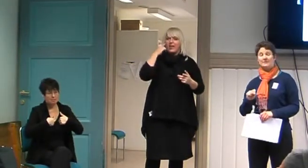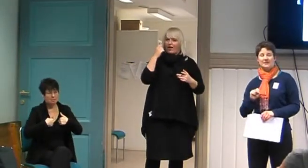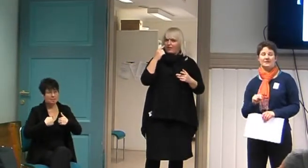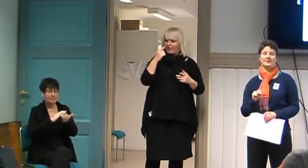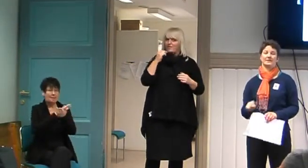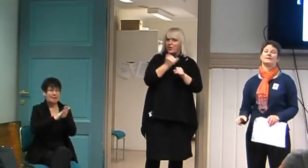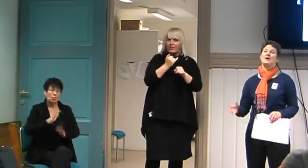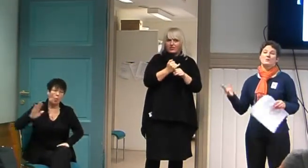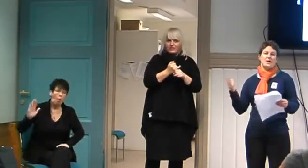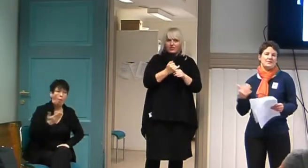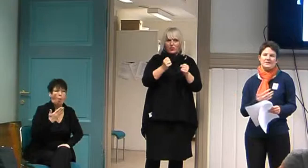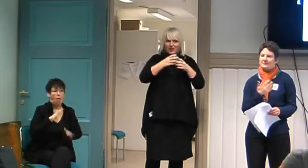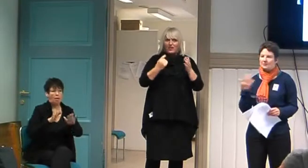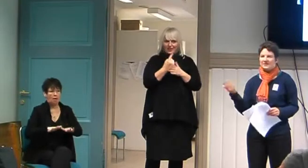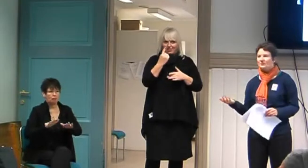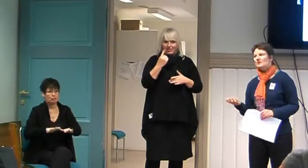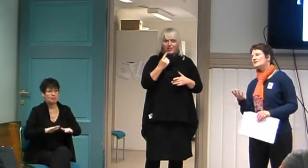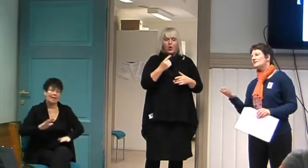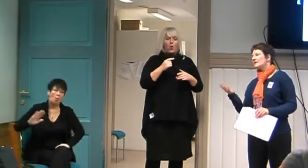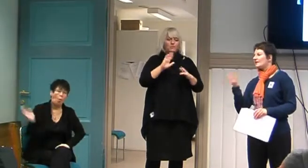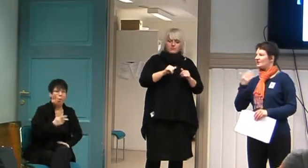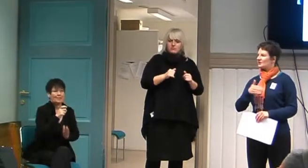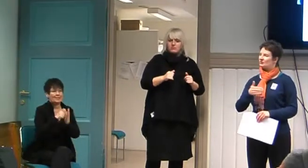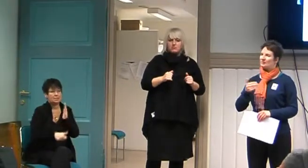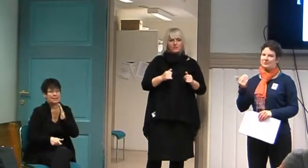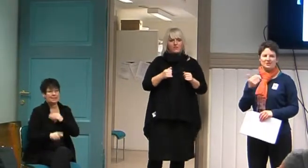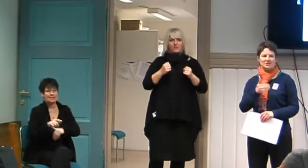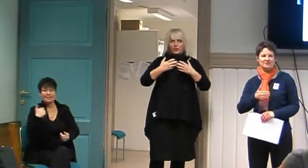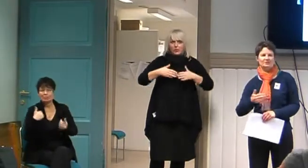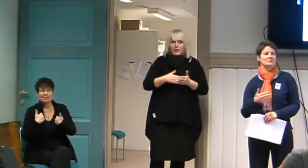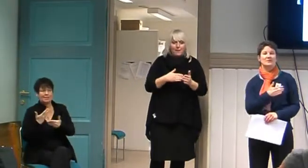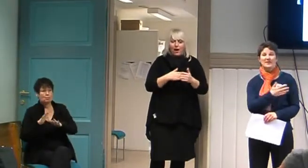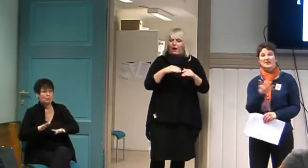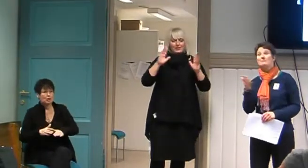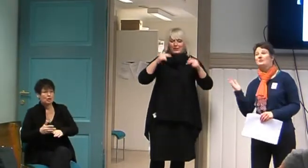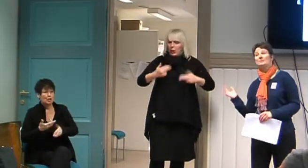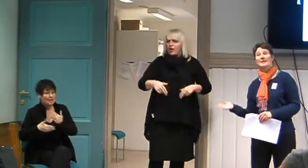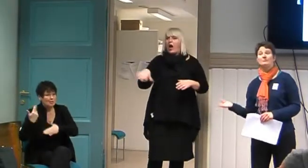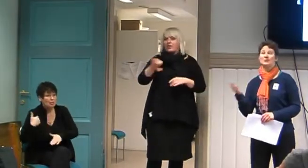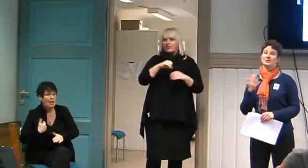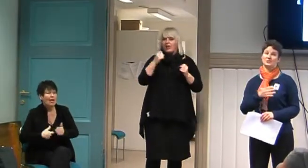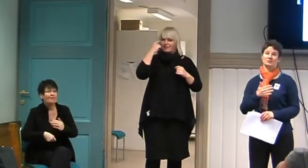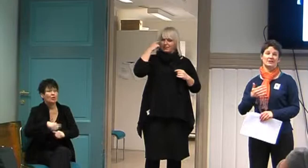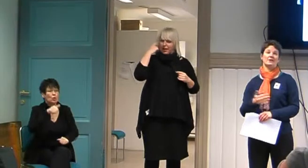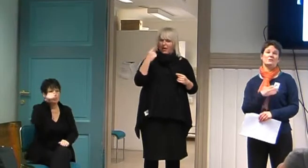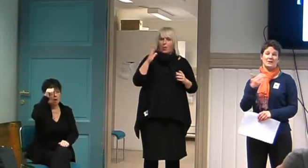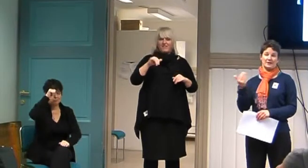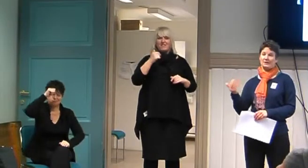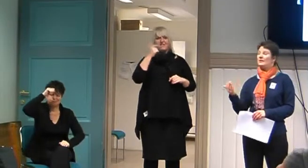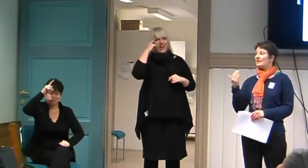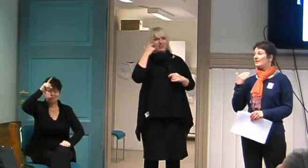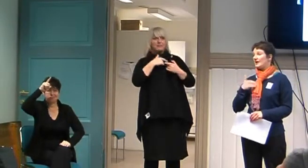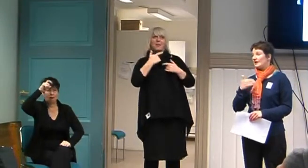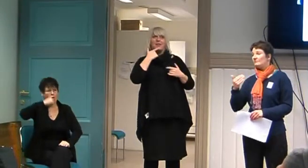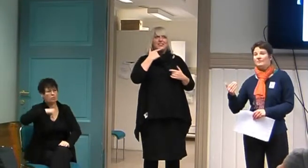disability particularly, whether they've got an interest in English history or British history, whether they know much about British history,